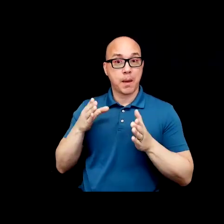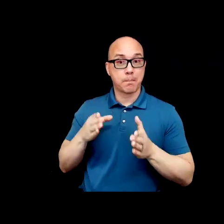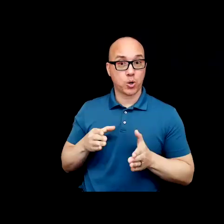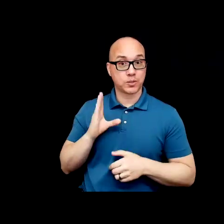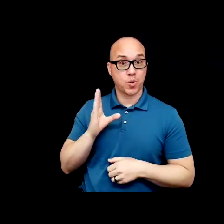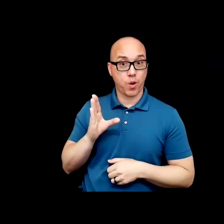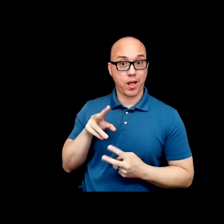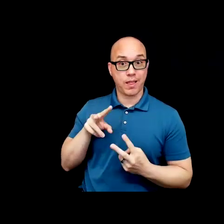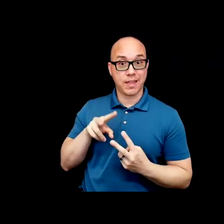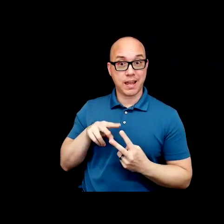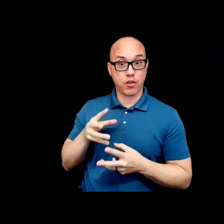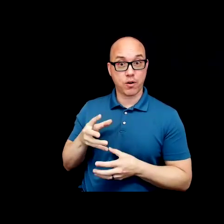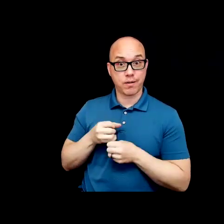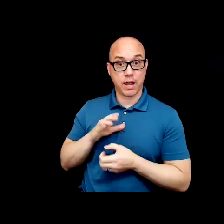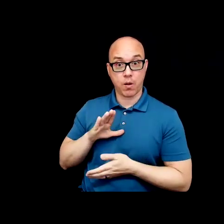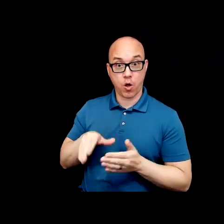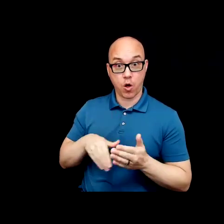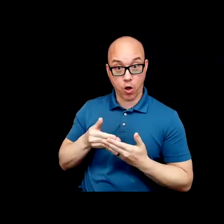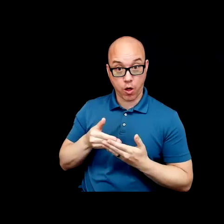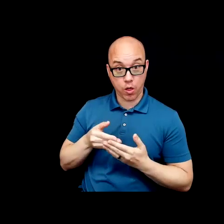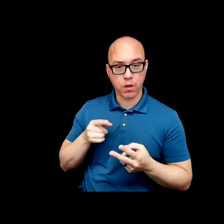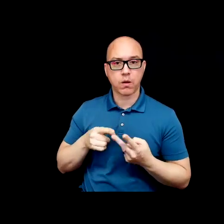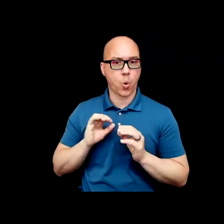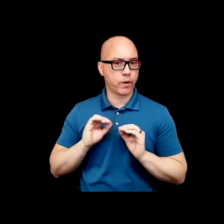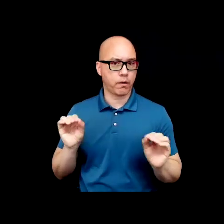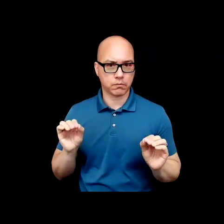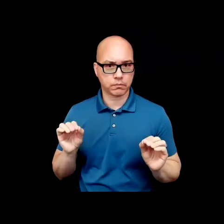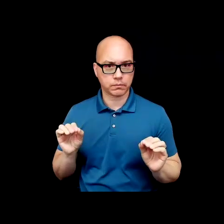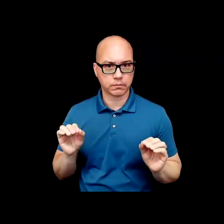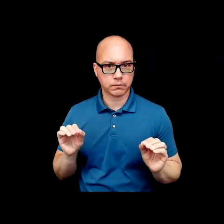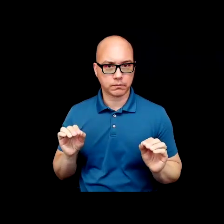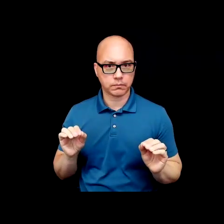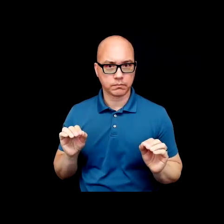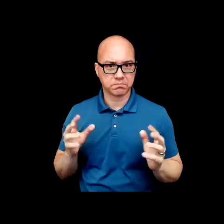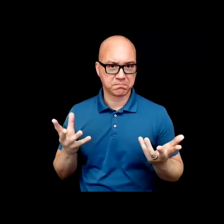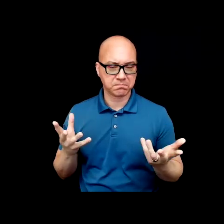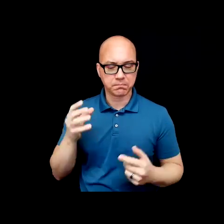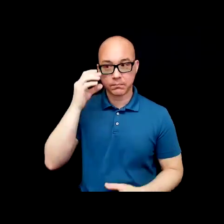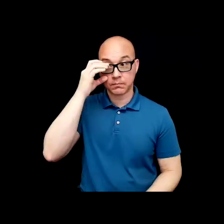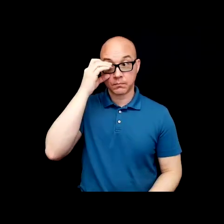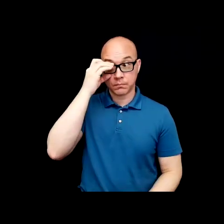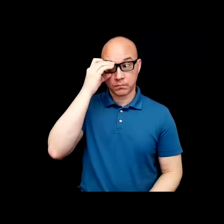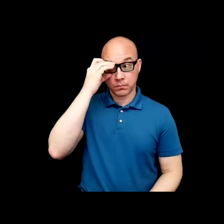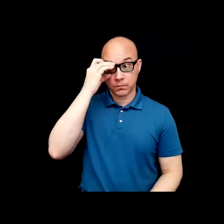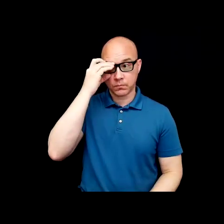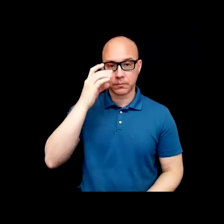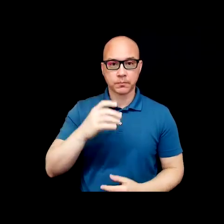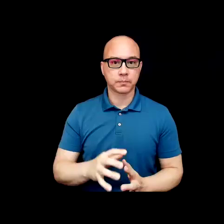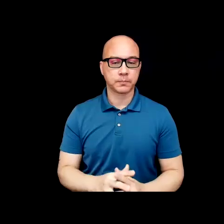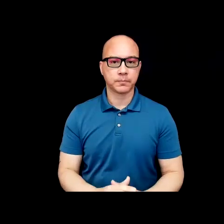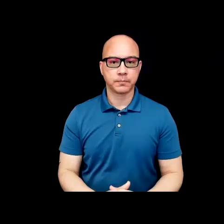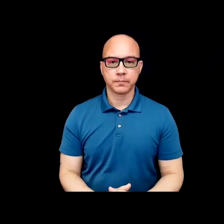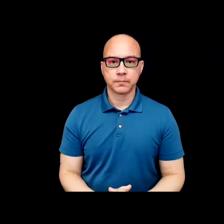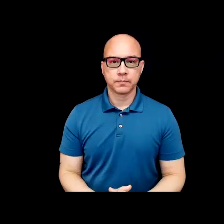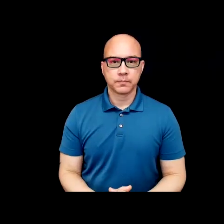SSDI benefit or they will not get that monthly SSDI benefit. It's kind of an all or nothing sort of rule.